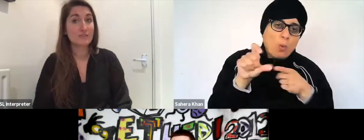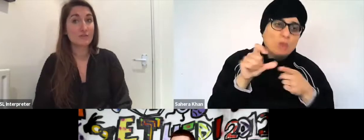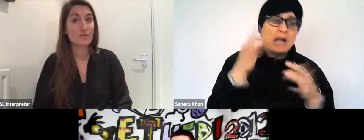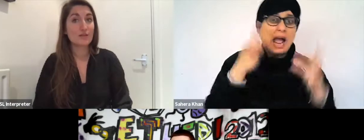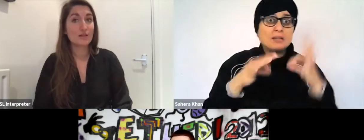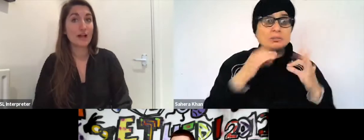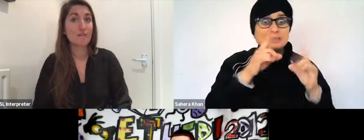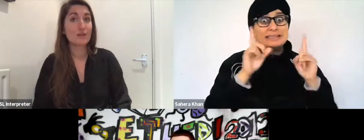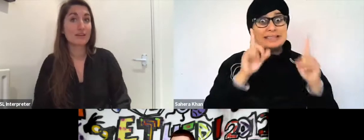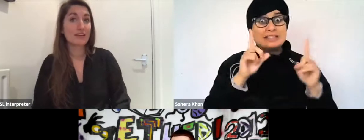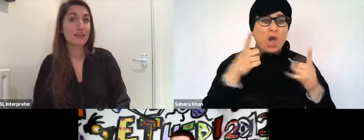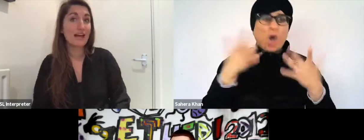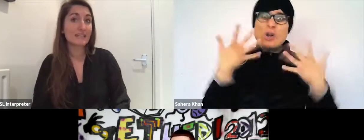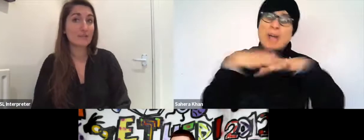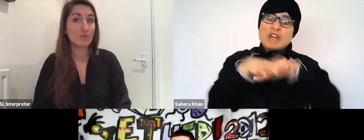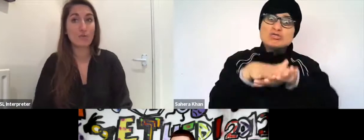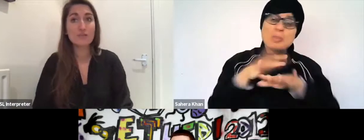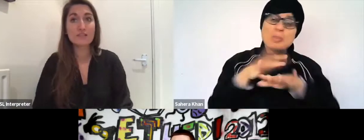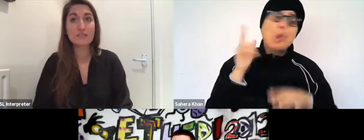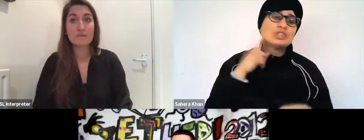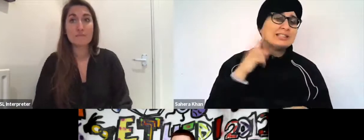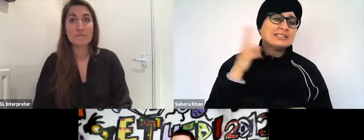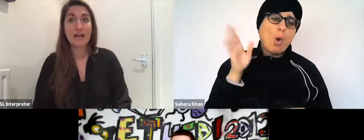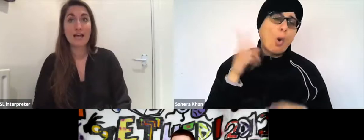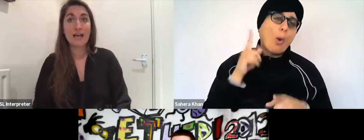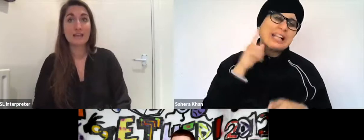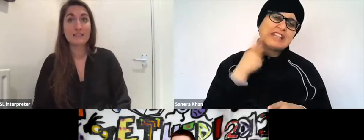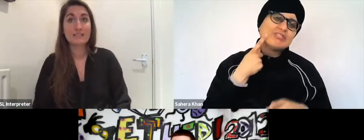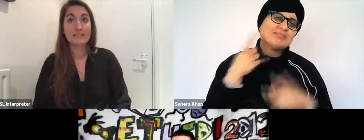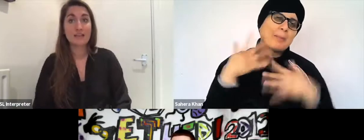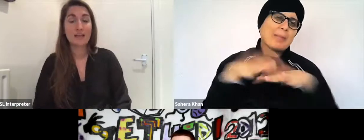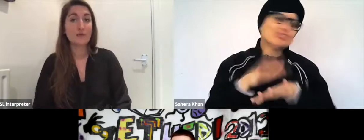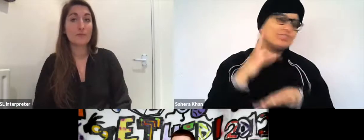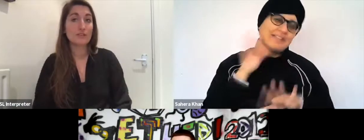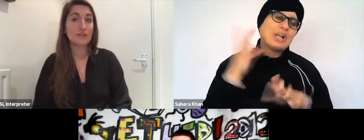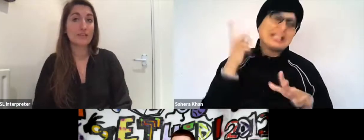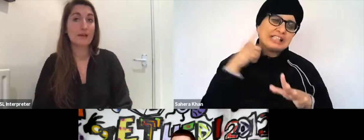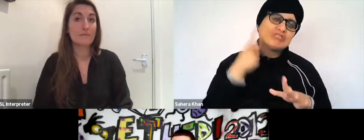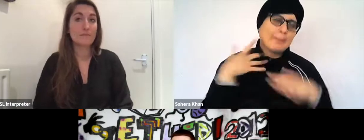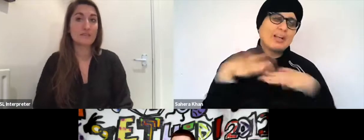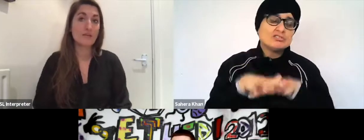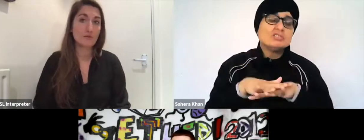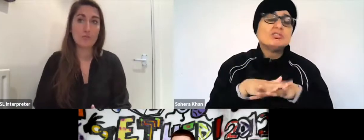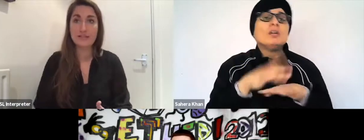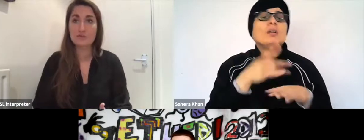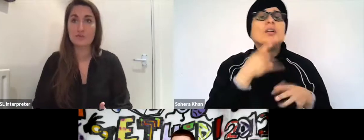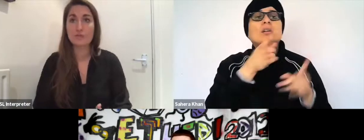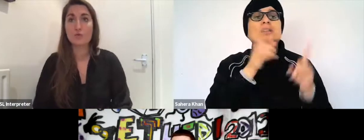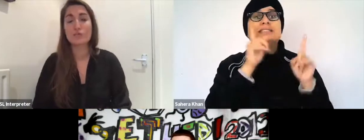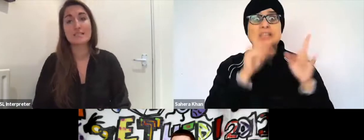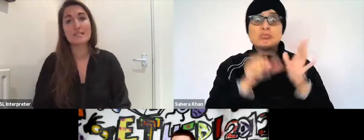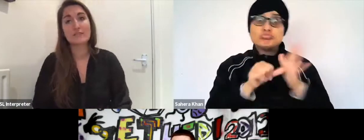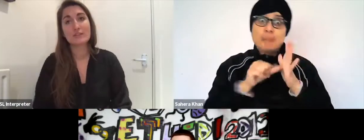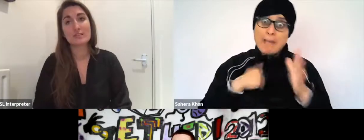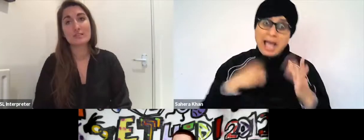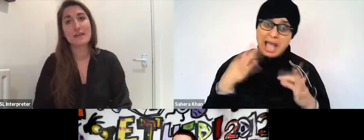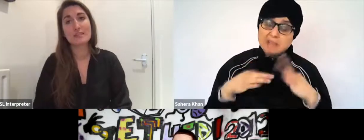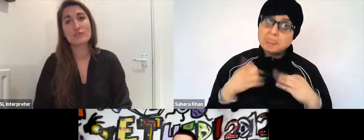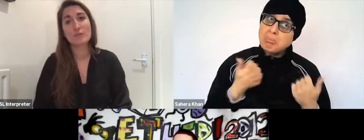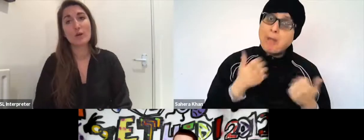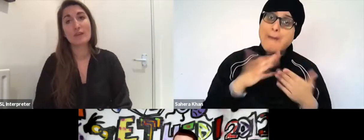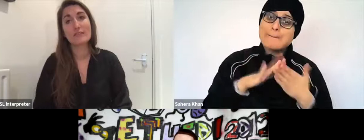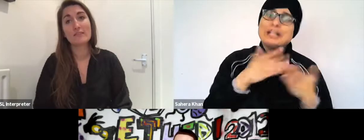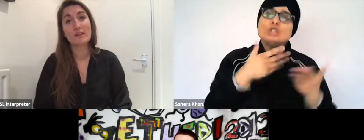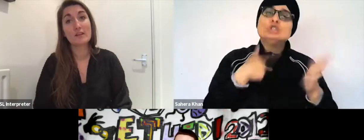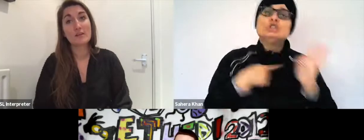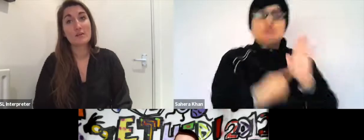wanted to have a look in an acting course, and it was looking at deaf or mainstream courses, and eventually it was in a